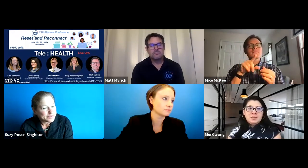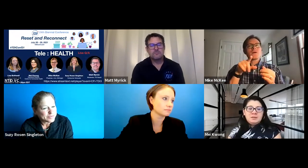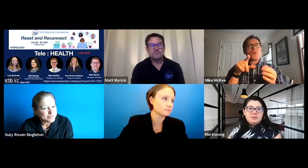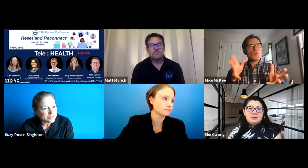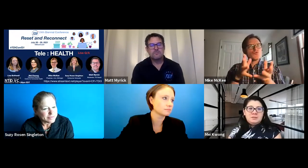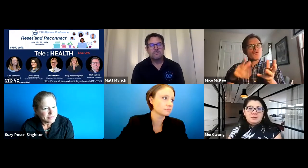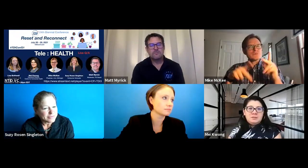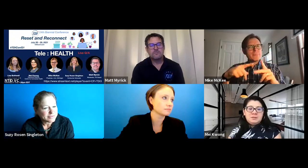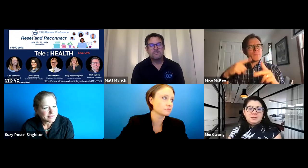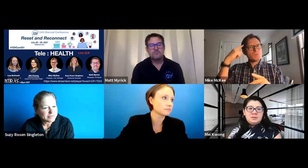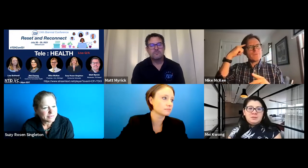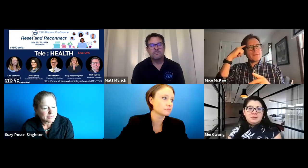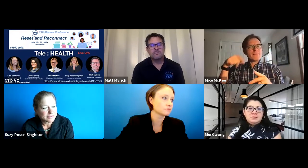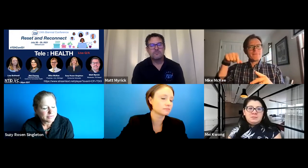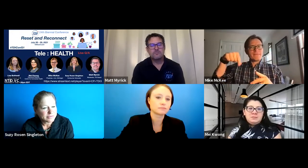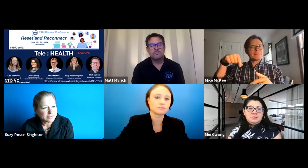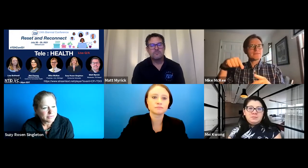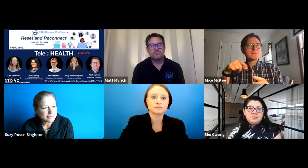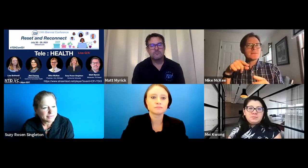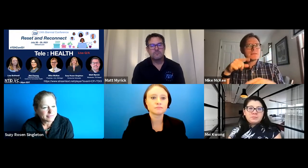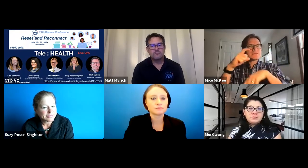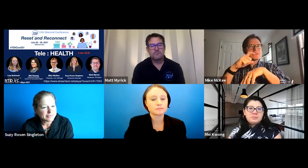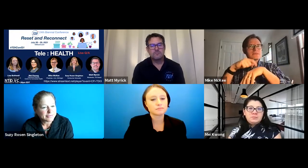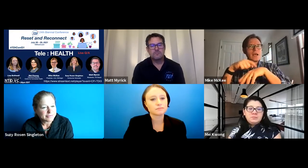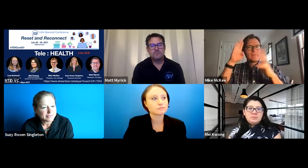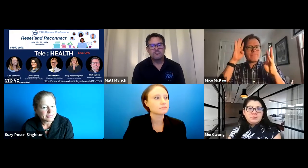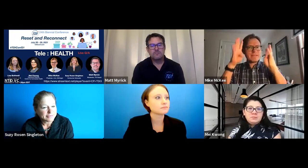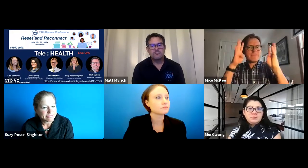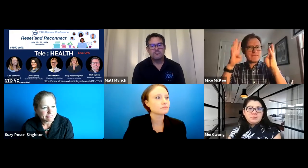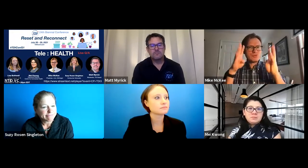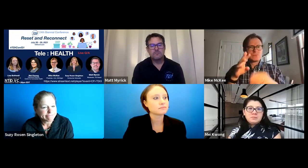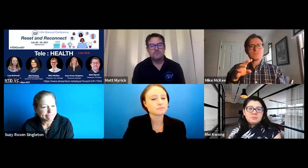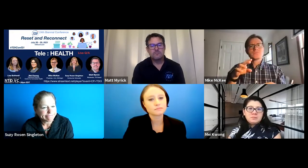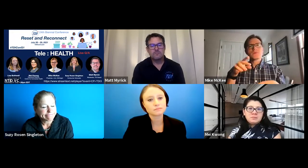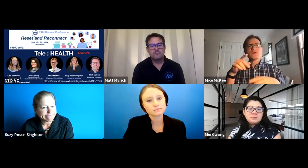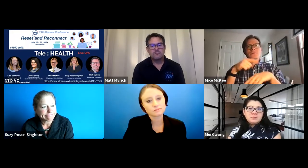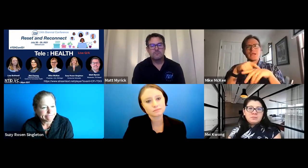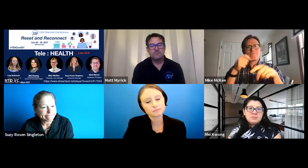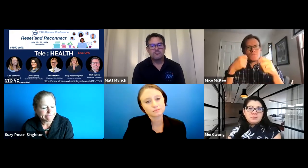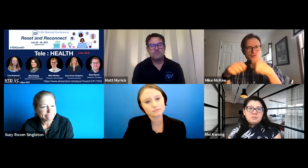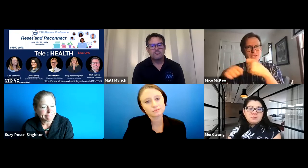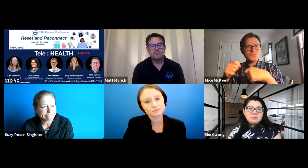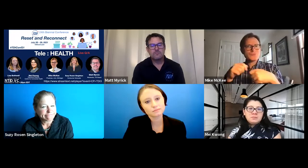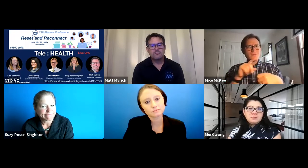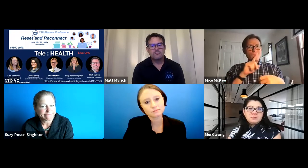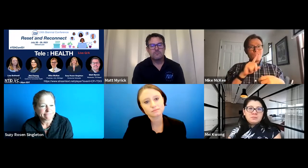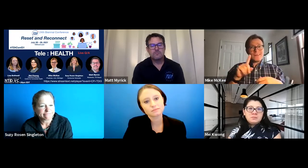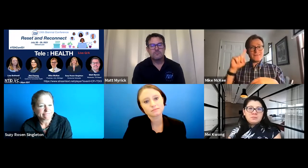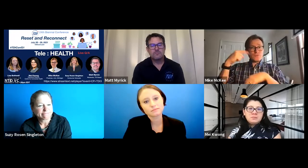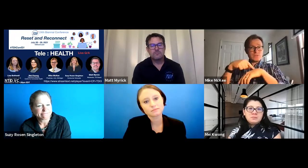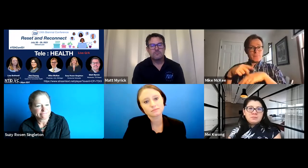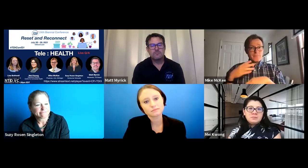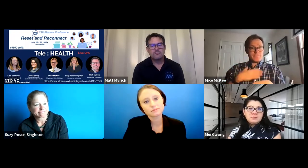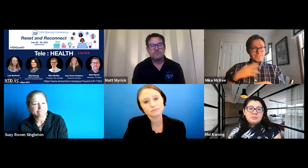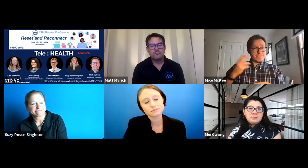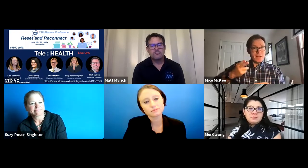I want to add one more comment. I want to encourage people to start thinking about the time that it's going to take for innovation, the time